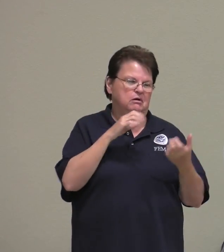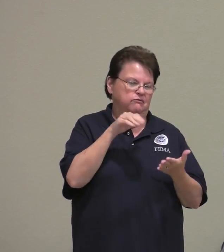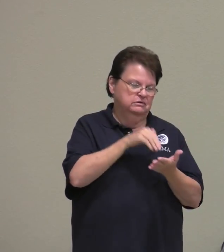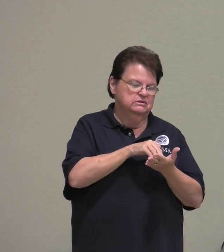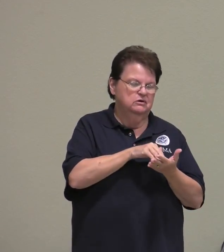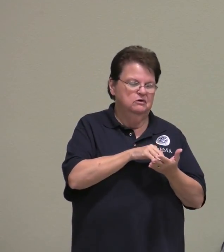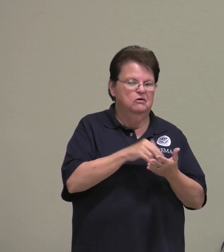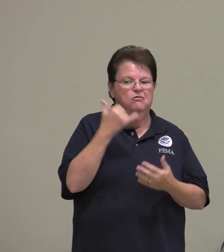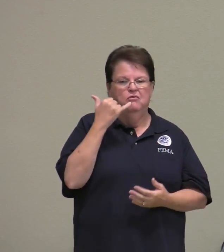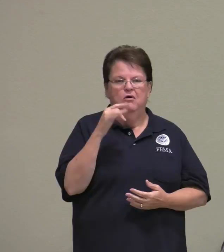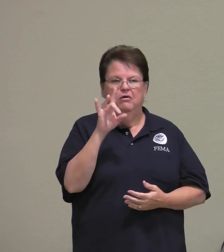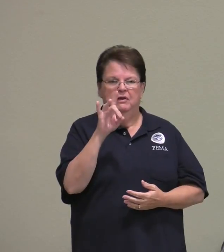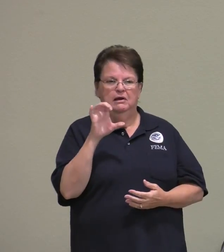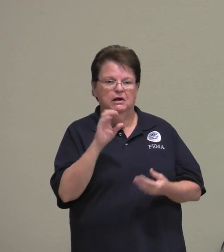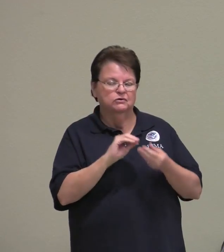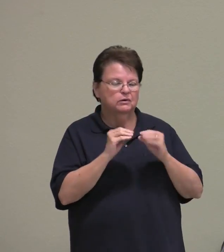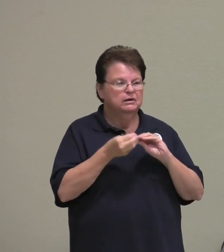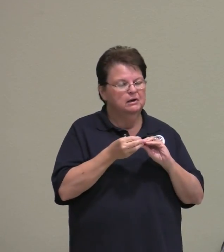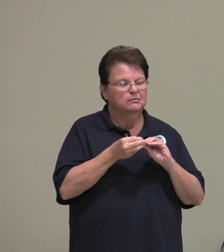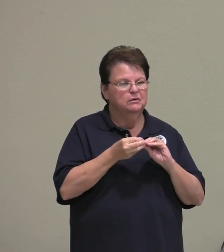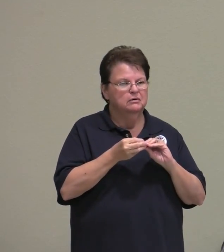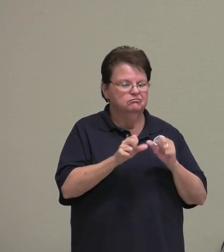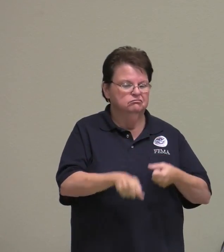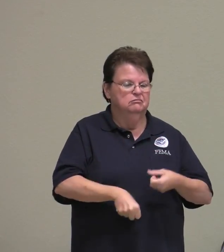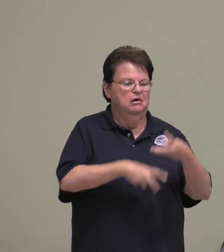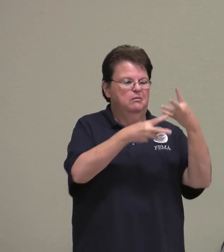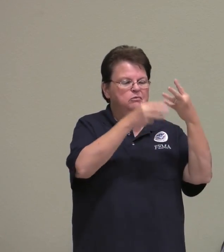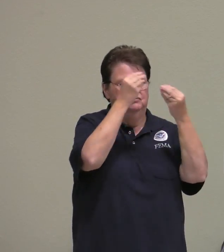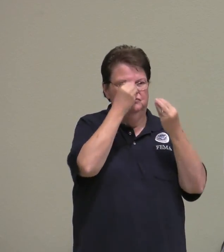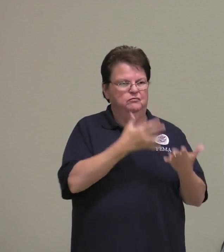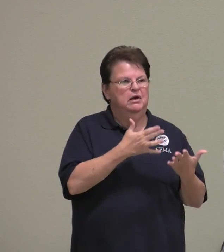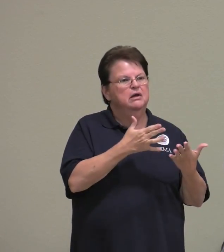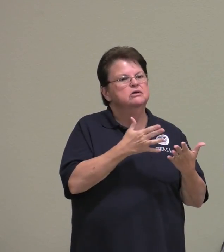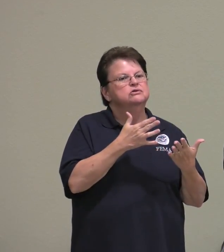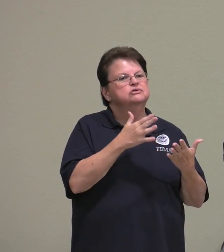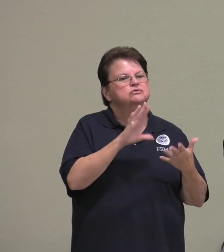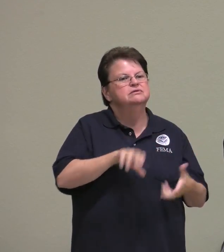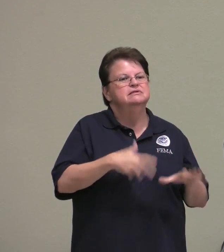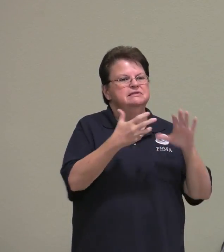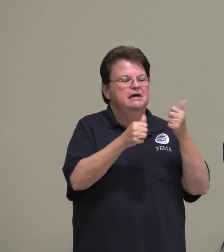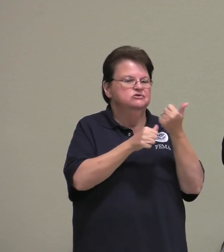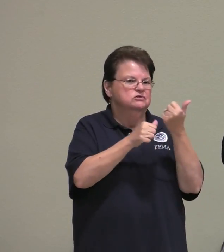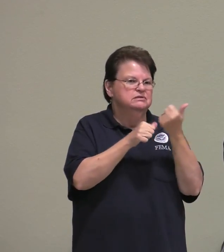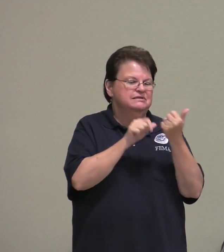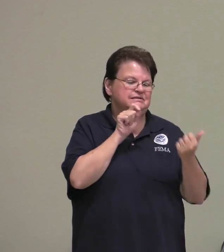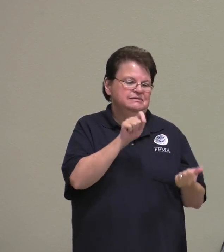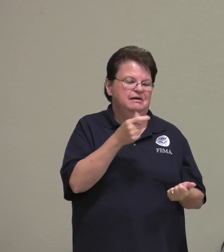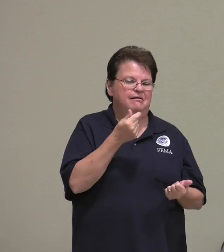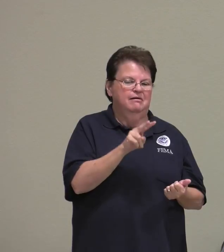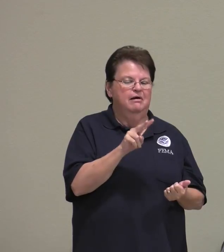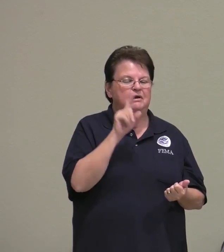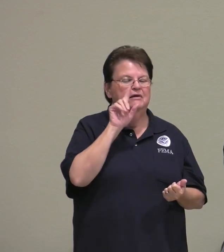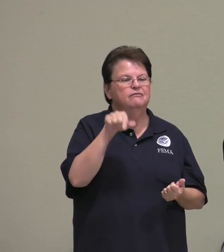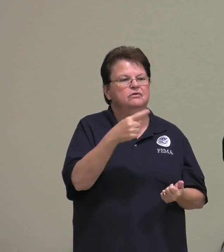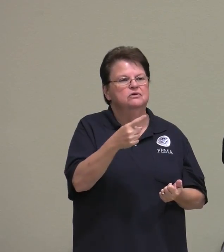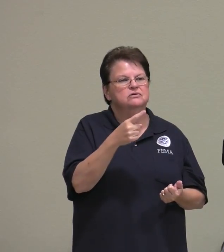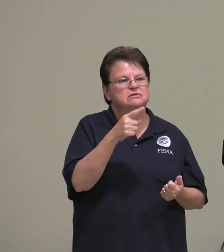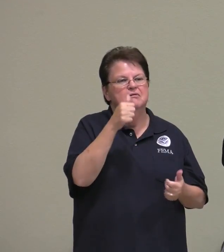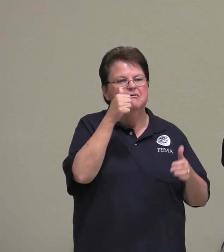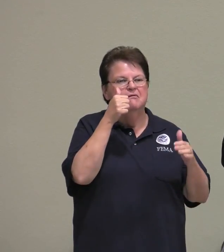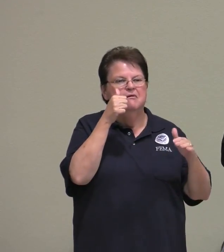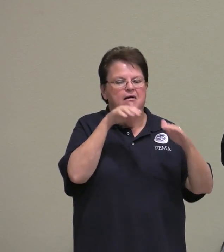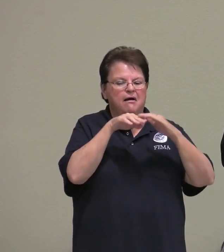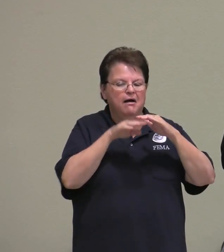-800 number upload your documents to the disaster assistance.gov and if there is an underinsurance or a